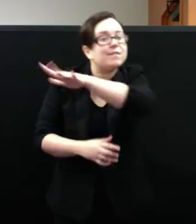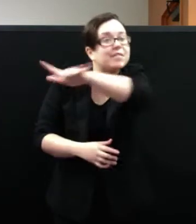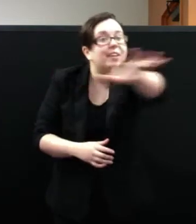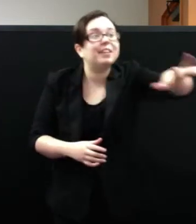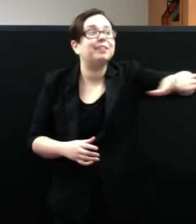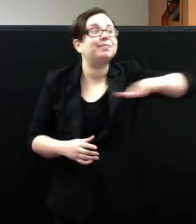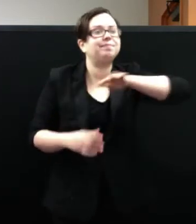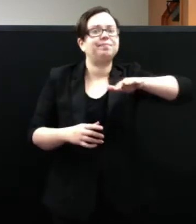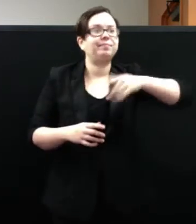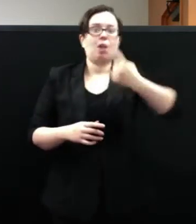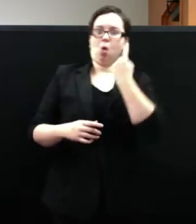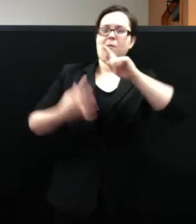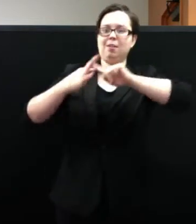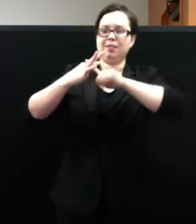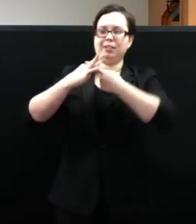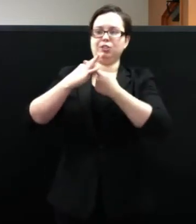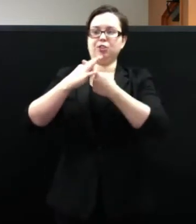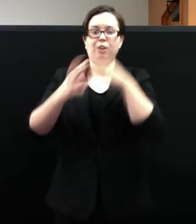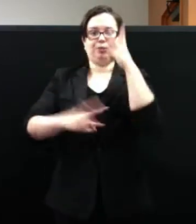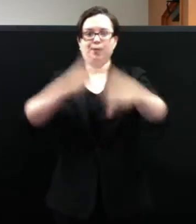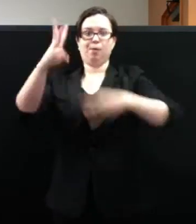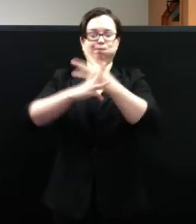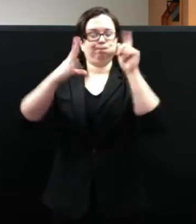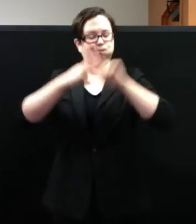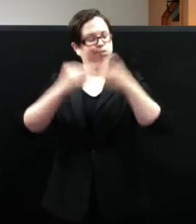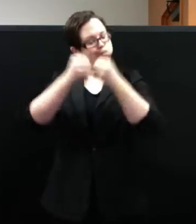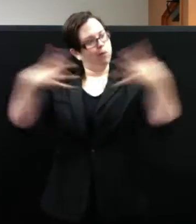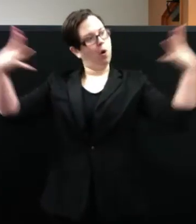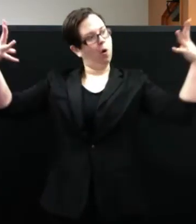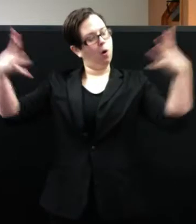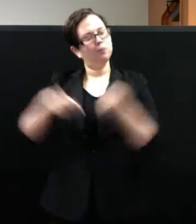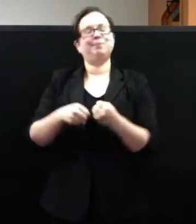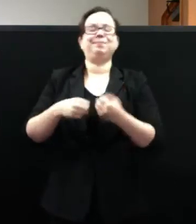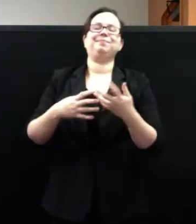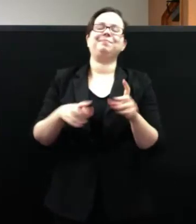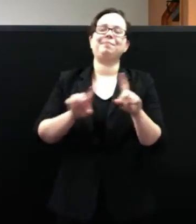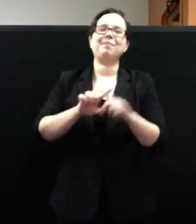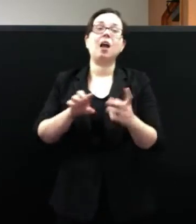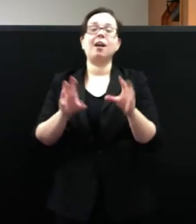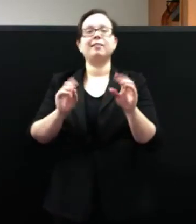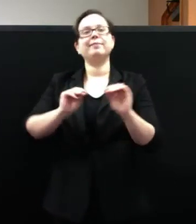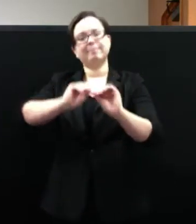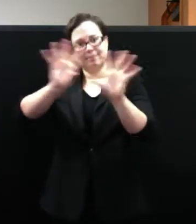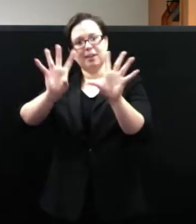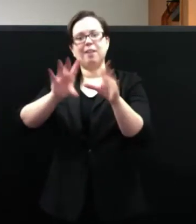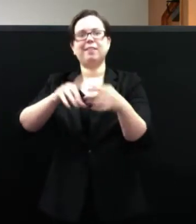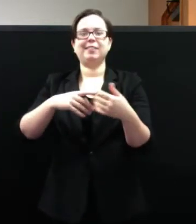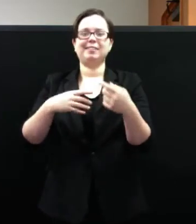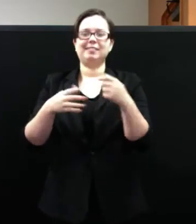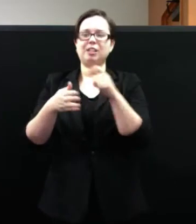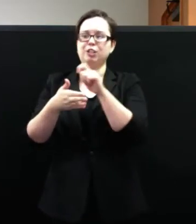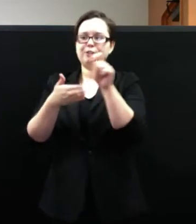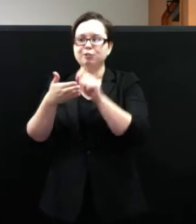it's crazy stuff. But I think it's obvious that even though these drawings are really wildly different,